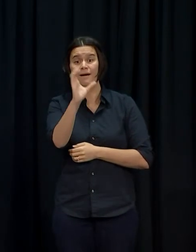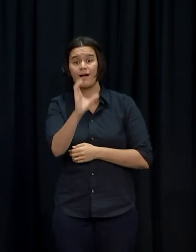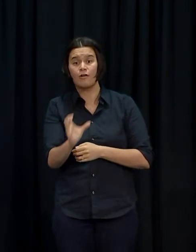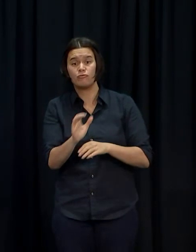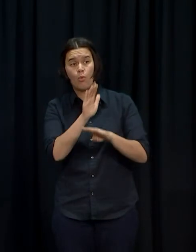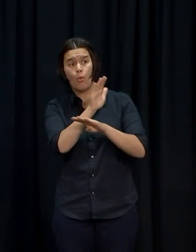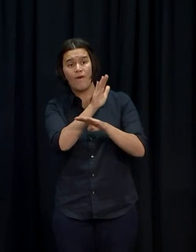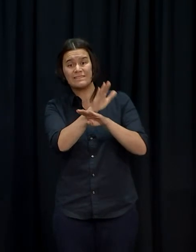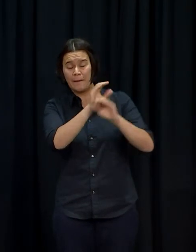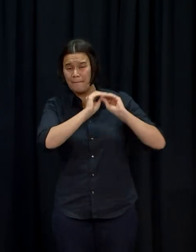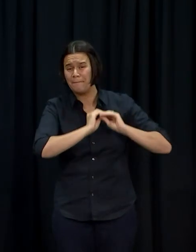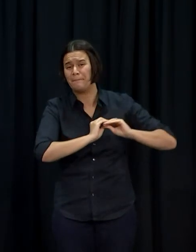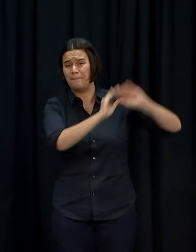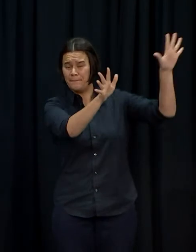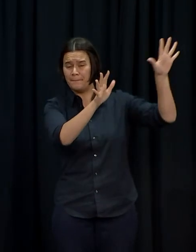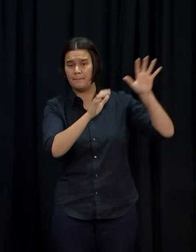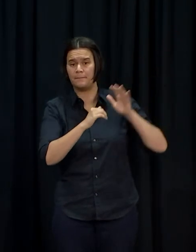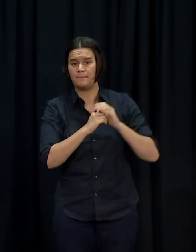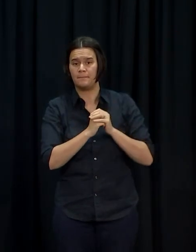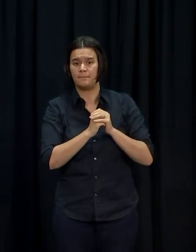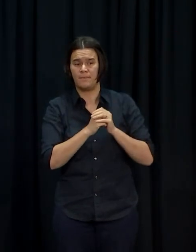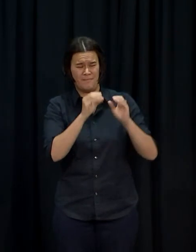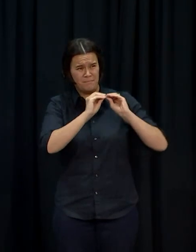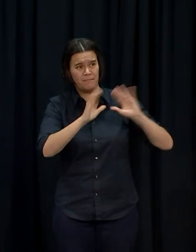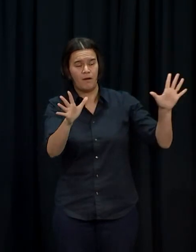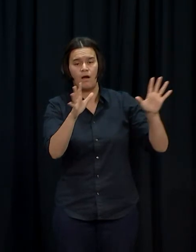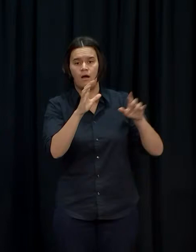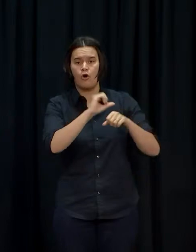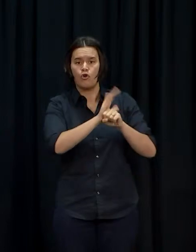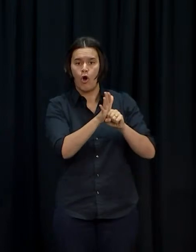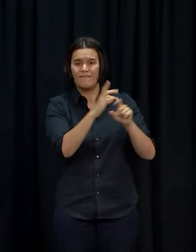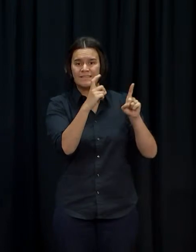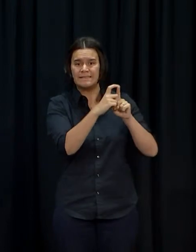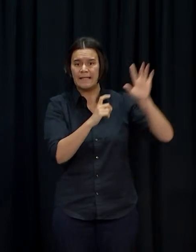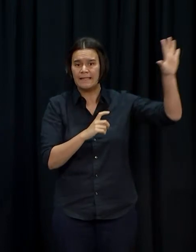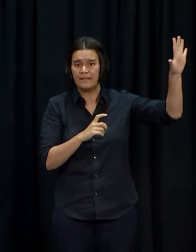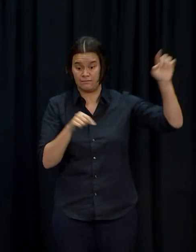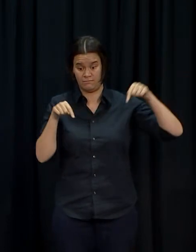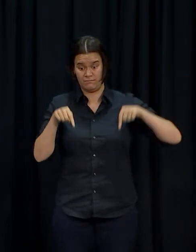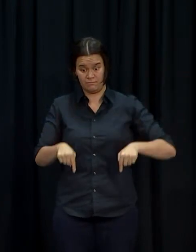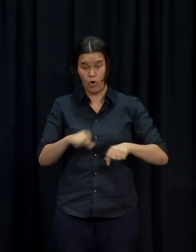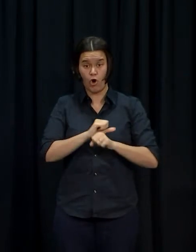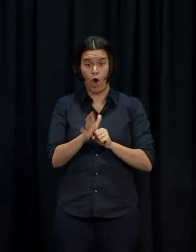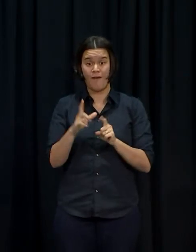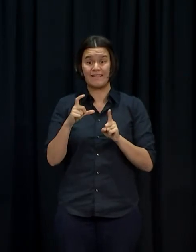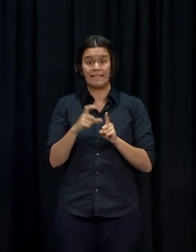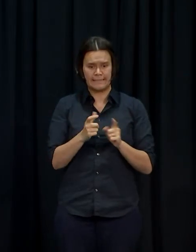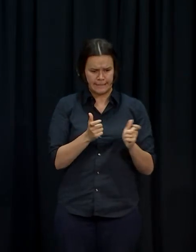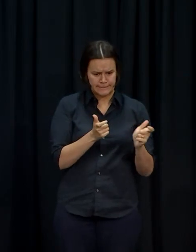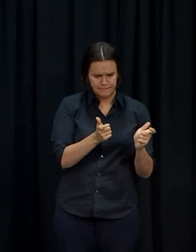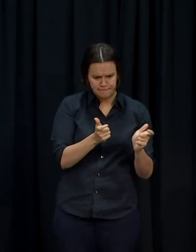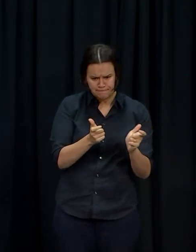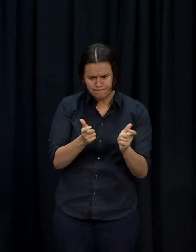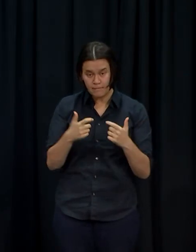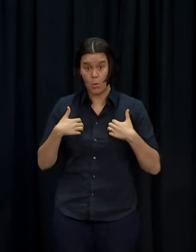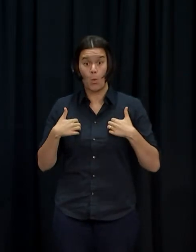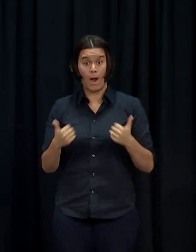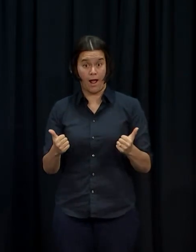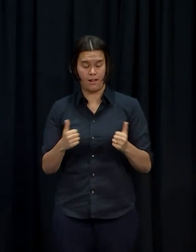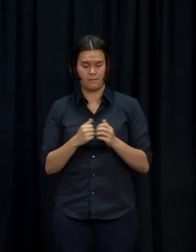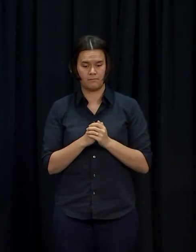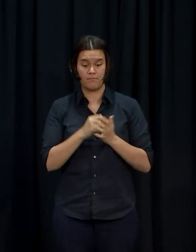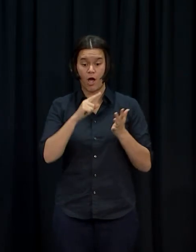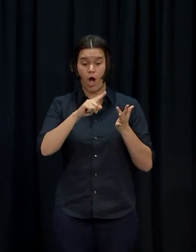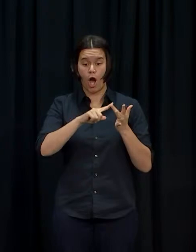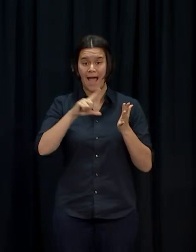We've reduced the spread of Delta, emptied our ICUs of COVID cases, and we're now in a good position to manage the